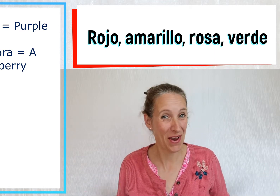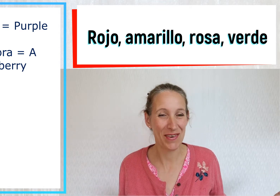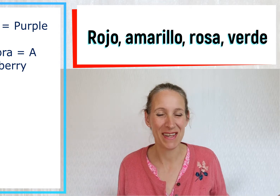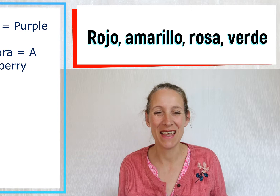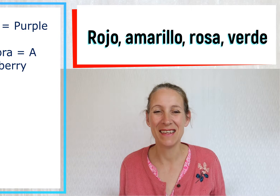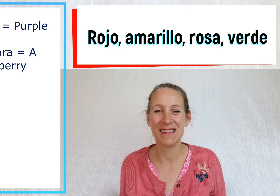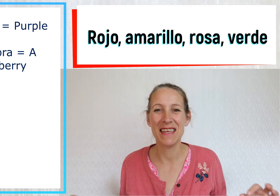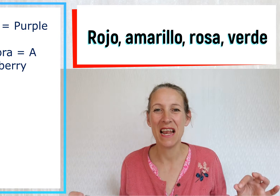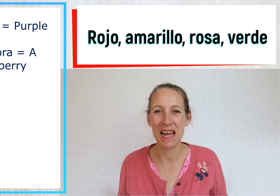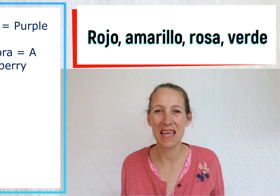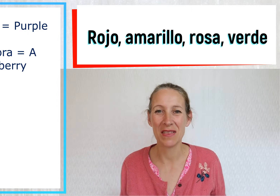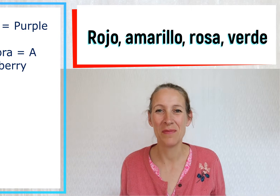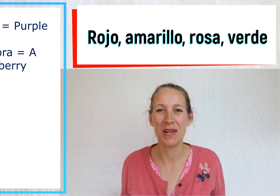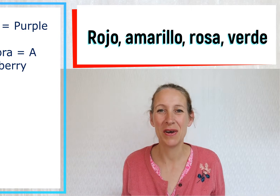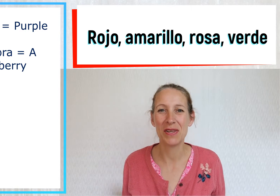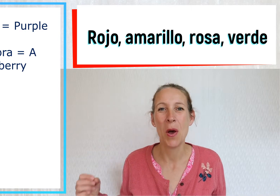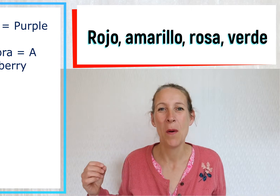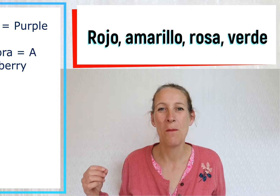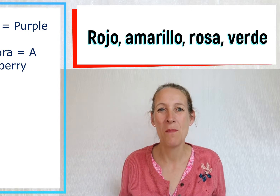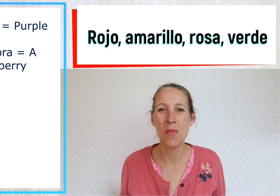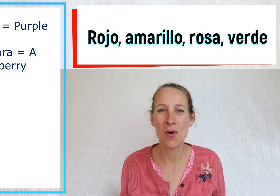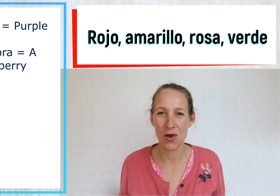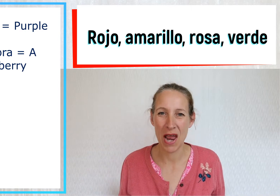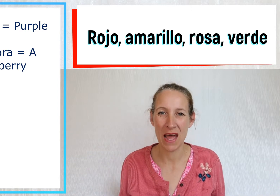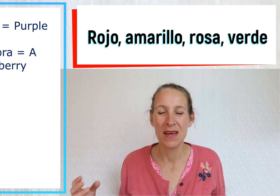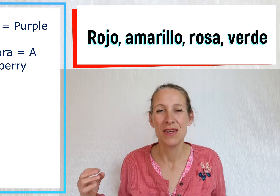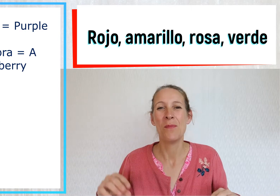Very tasty, like them a lot. Morado.